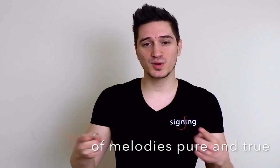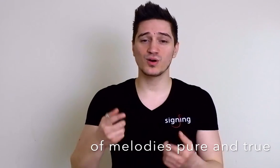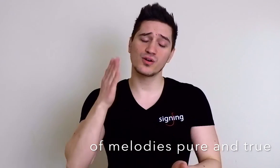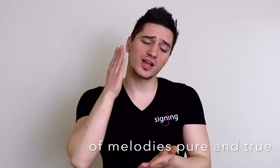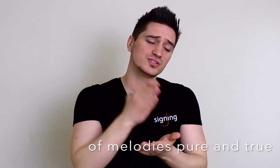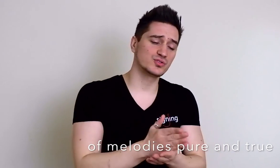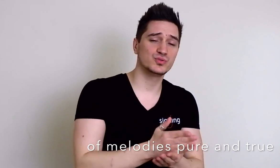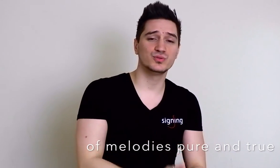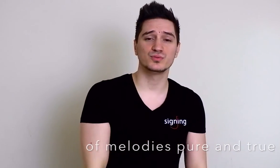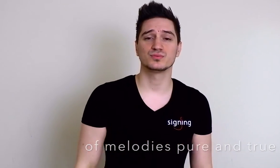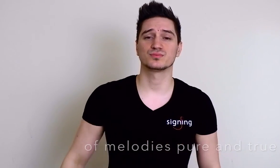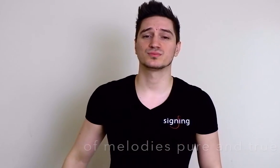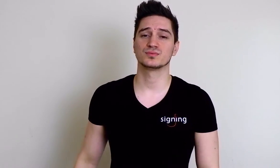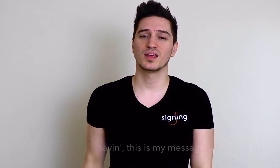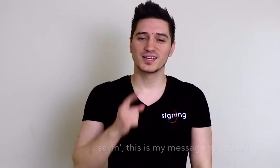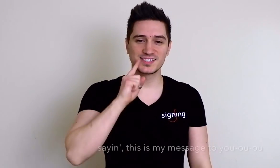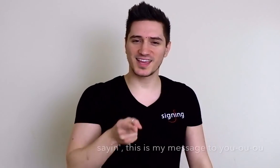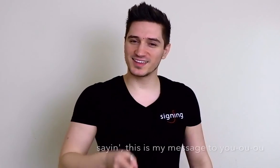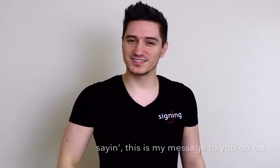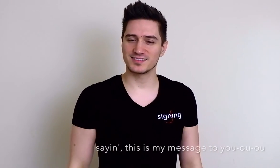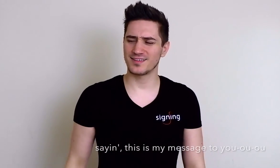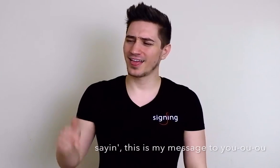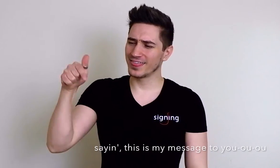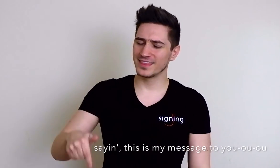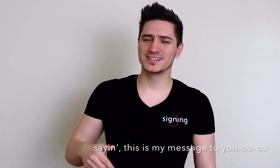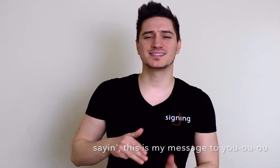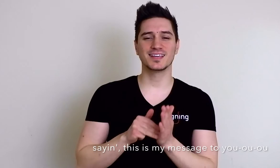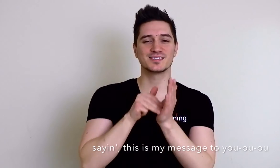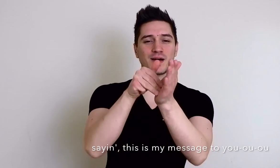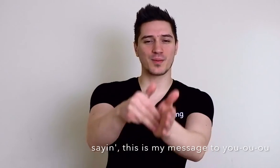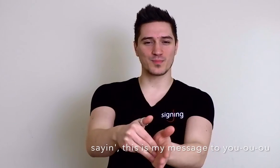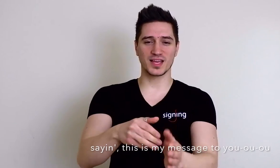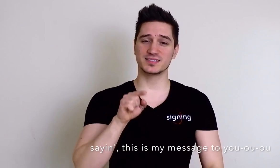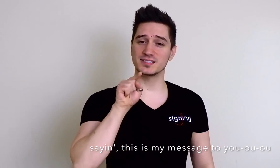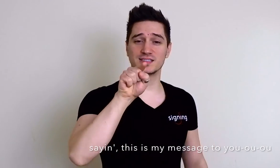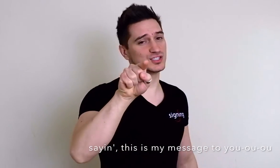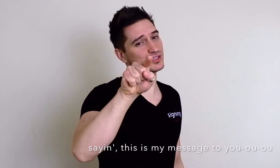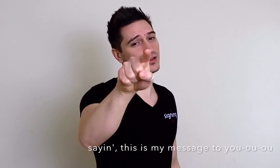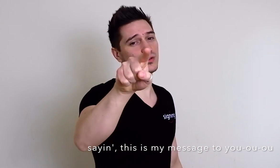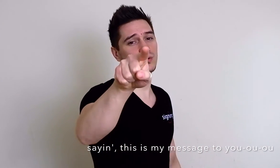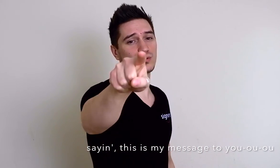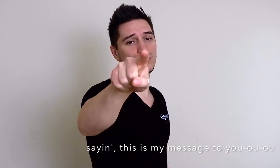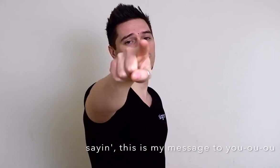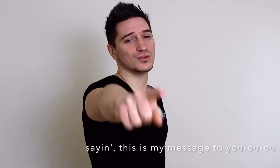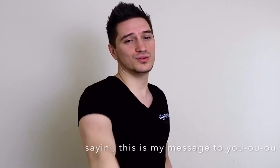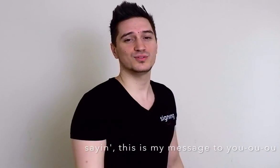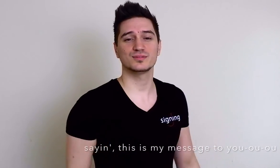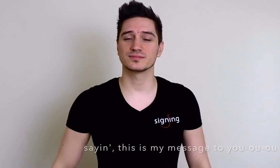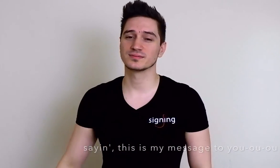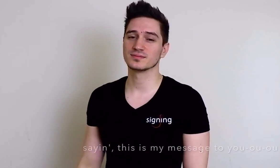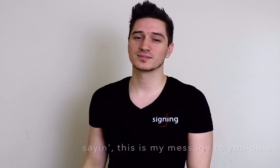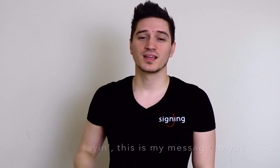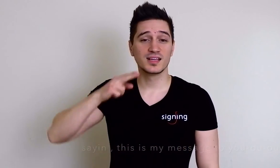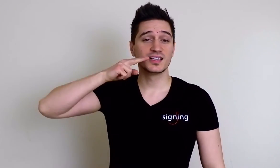a melody pure and true Singing, this is my message to you for